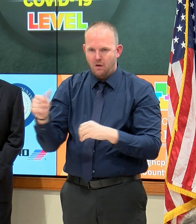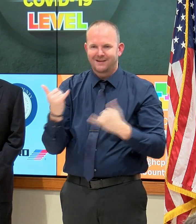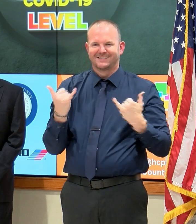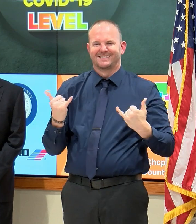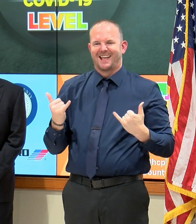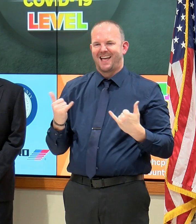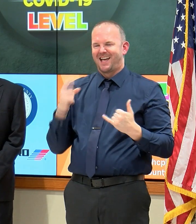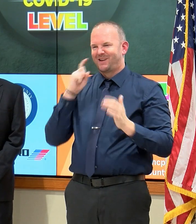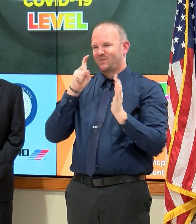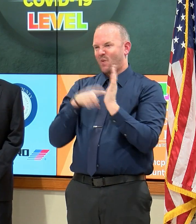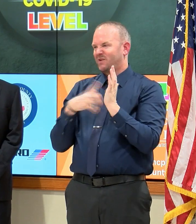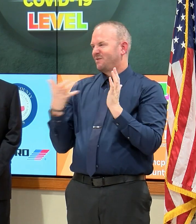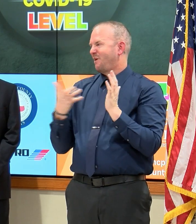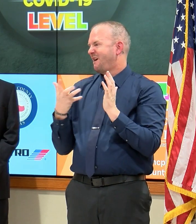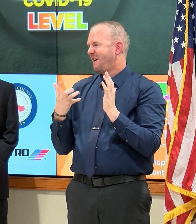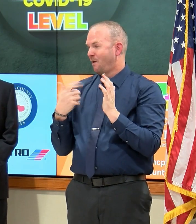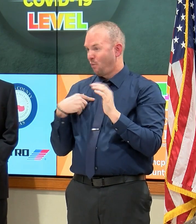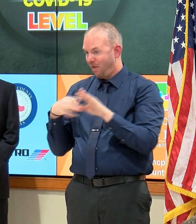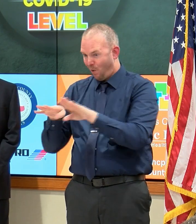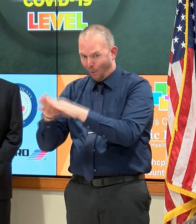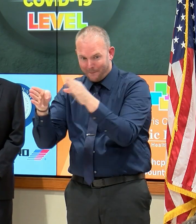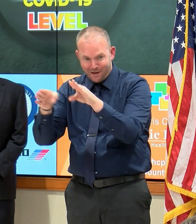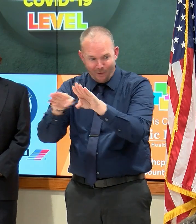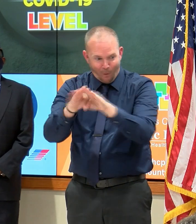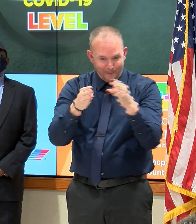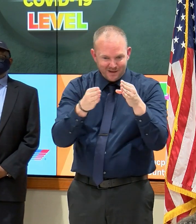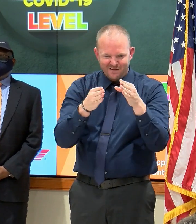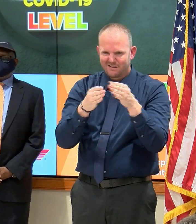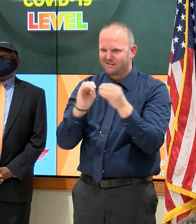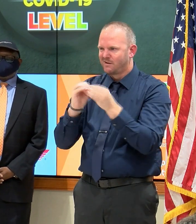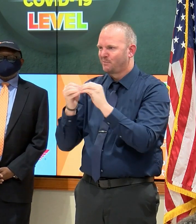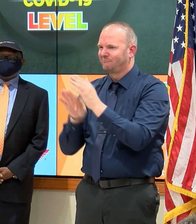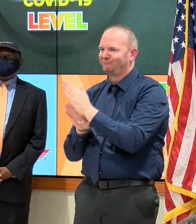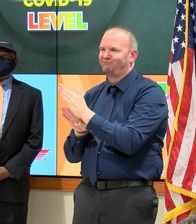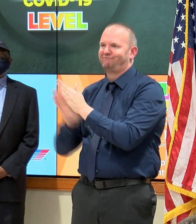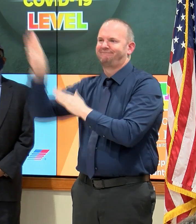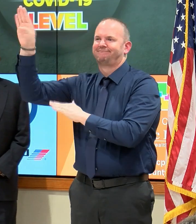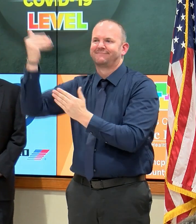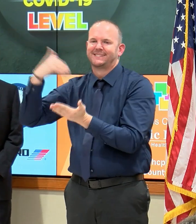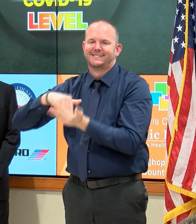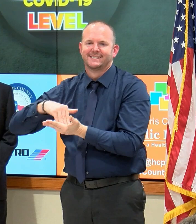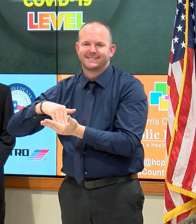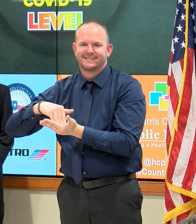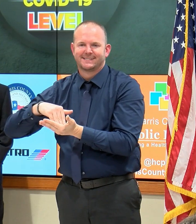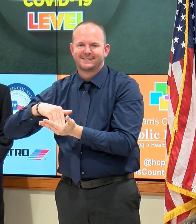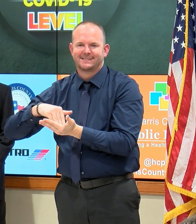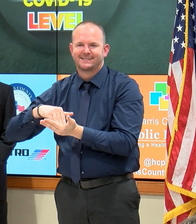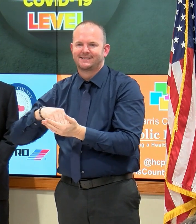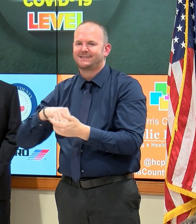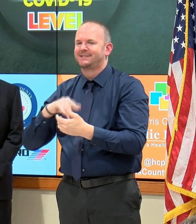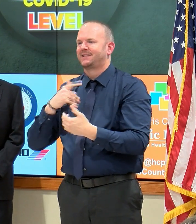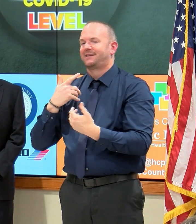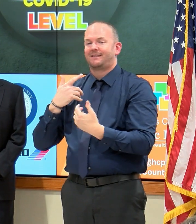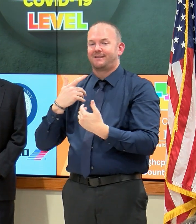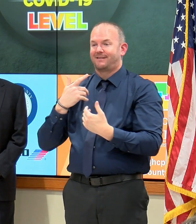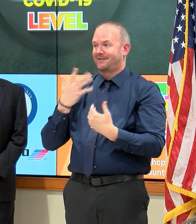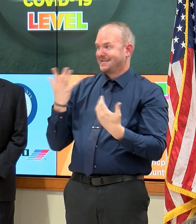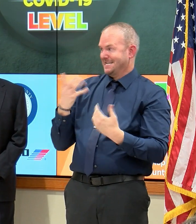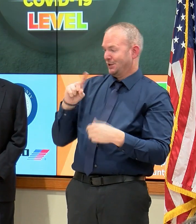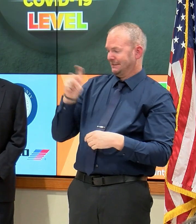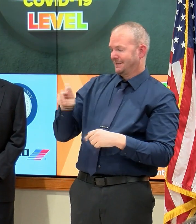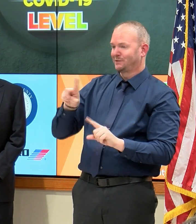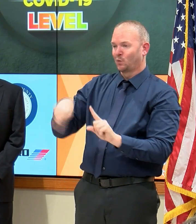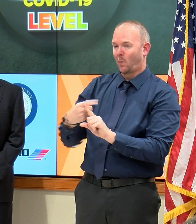up, and it's being reported all over, not just within this